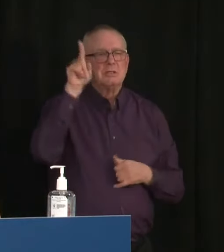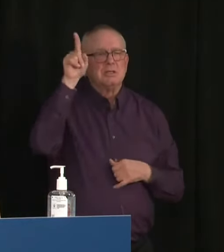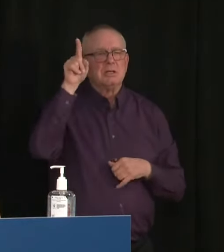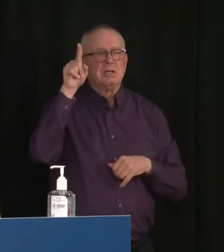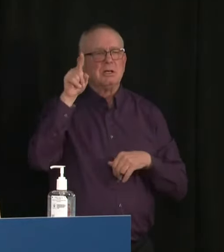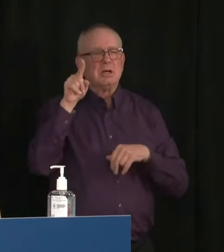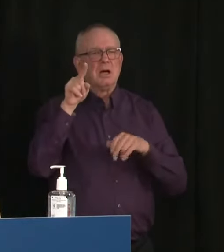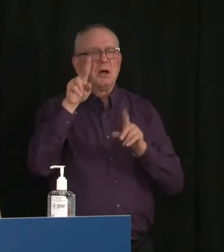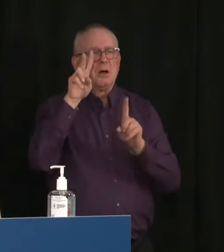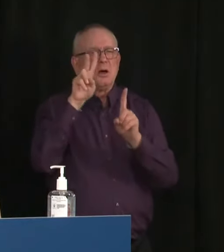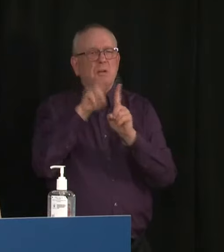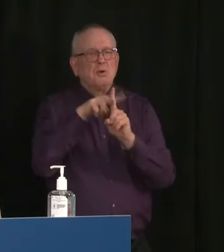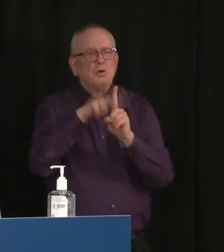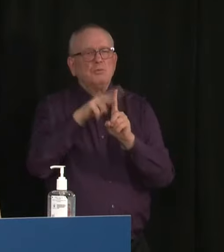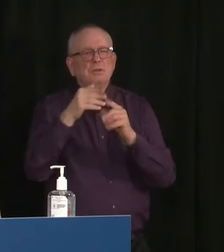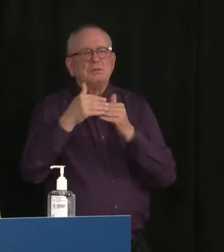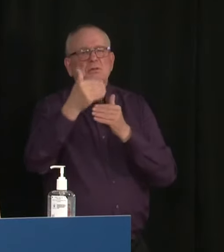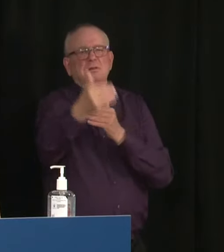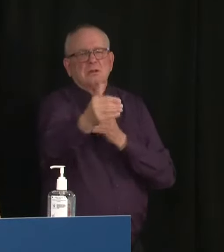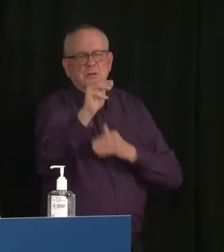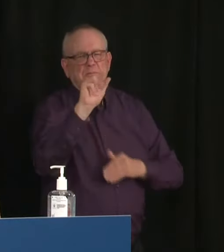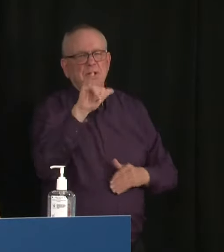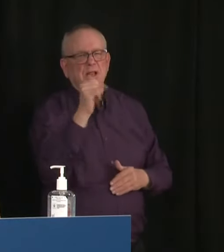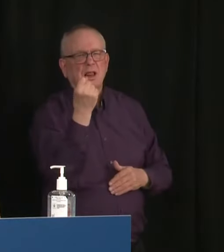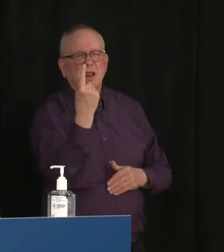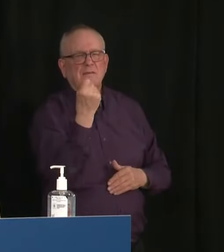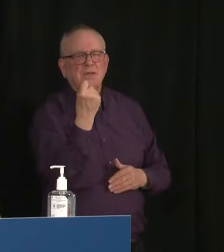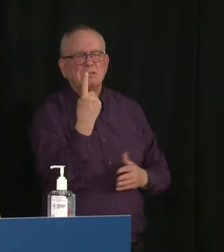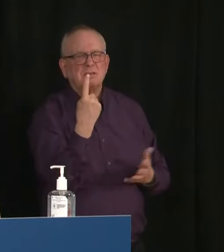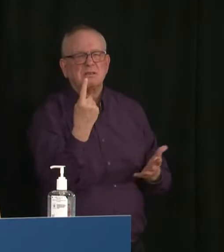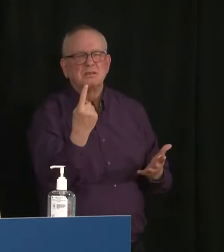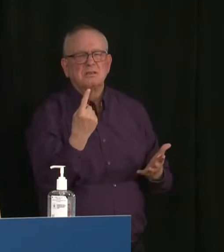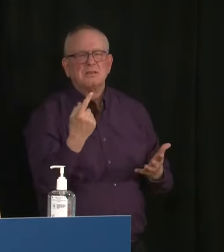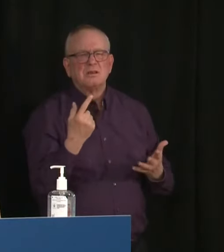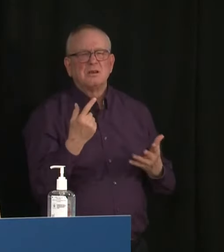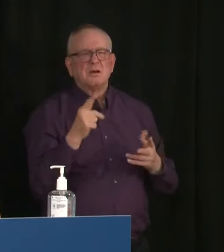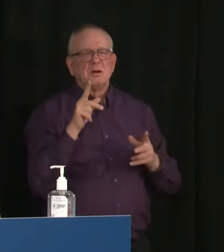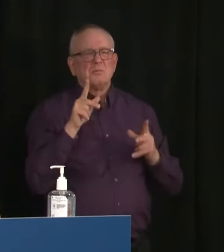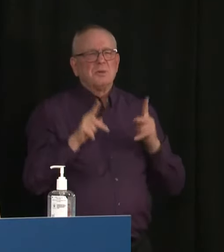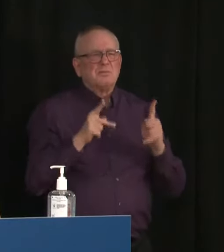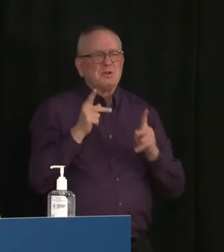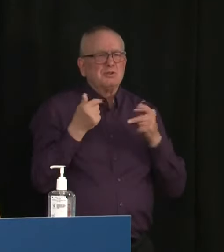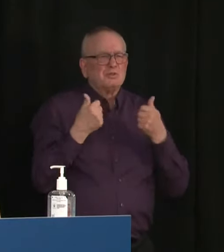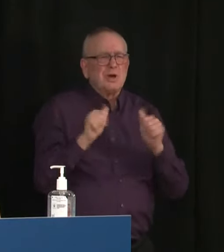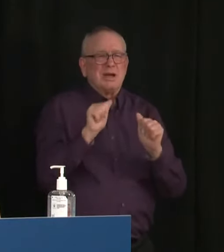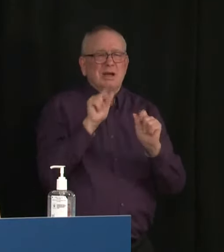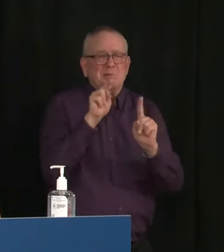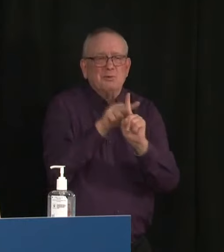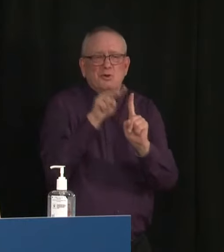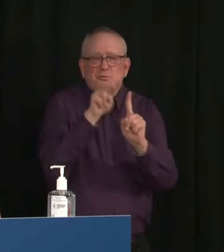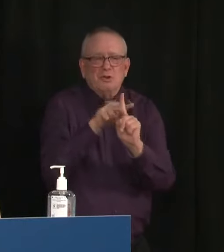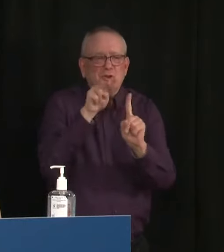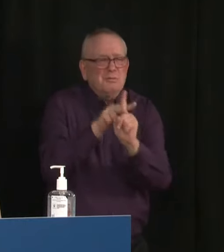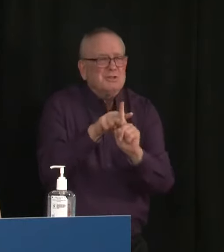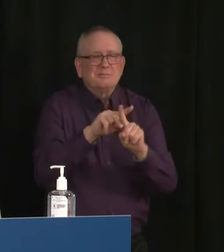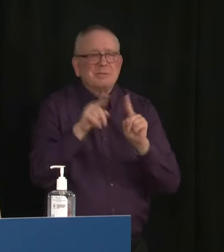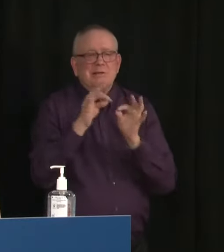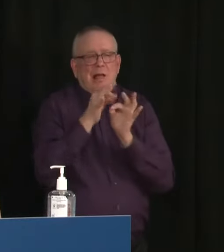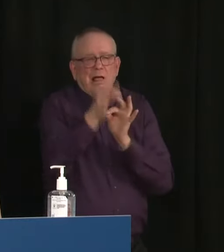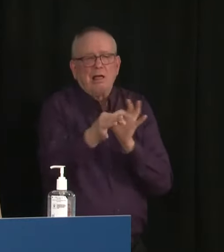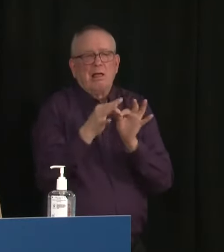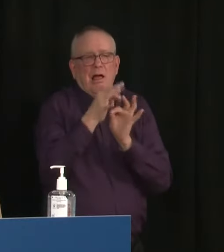try to book and they're encountering a 2-week delay, does that indicate low demand in the region, or are they seeing the same supply constraints as elsewhere in the